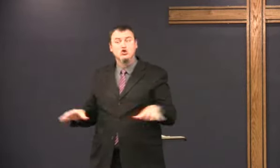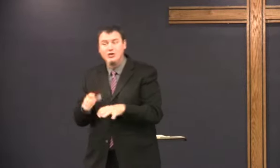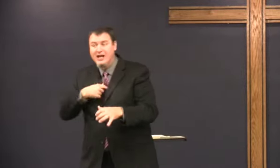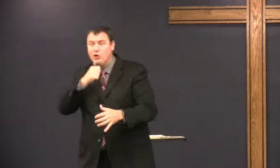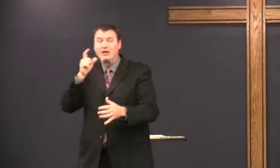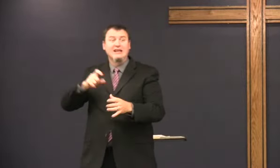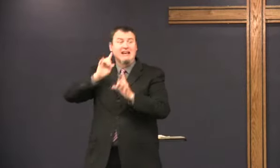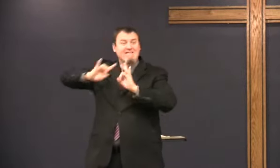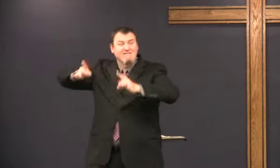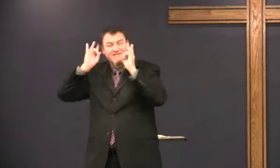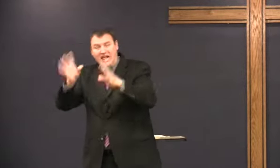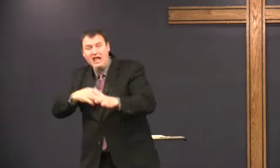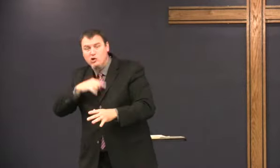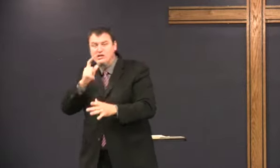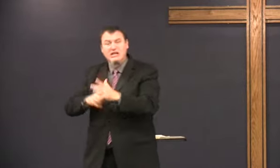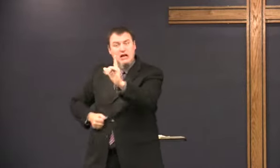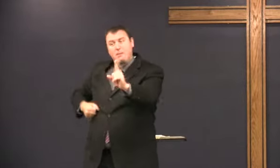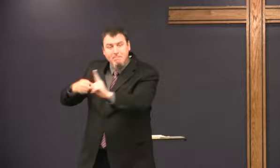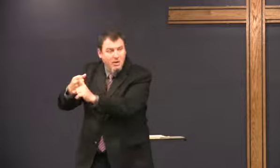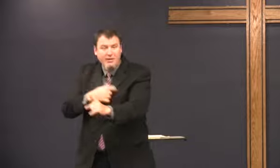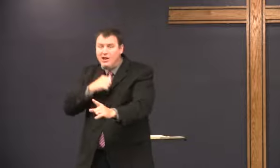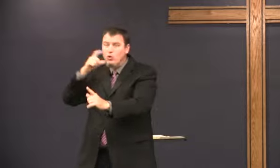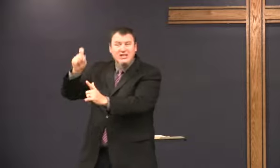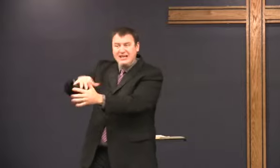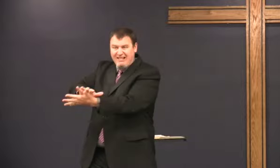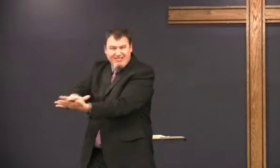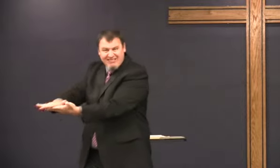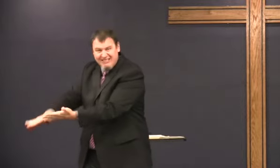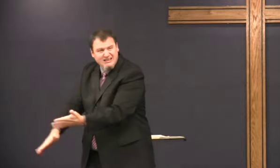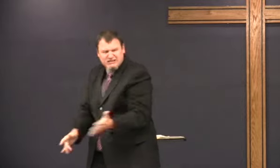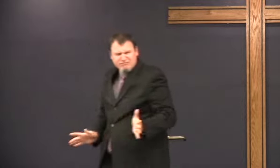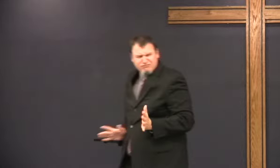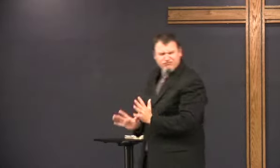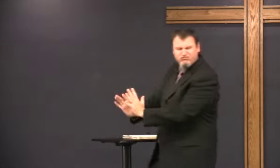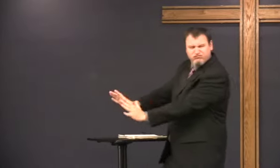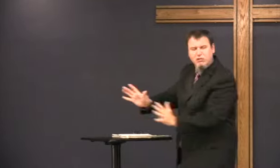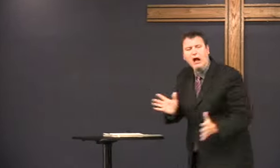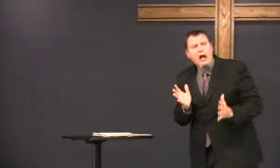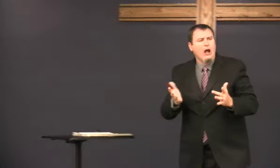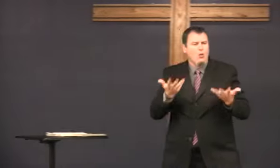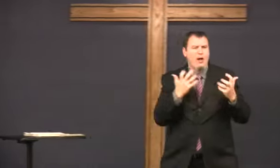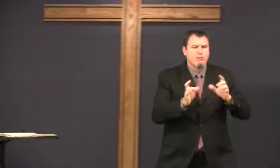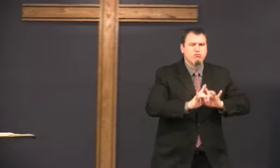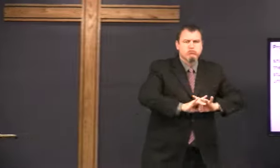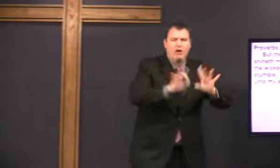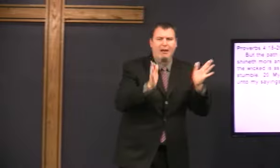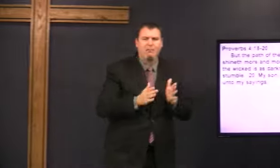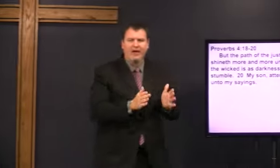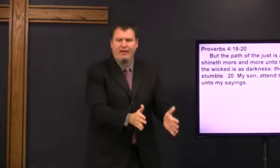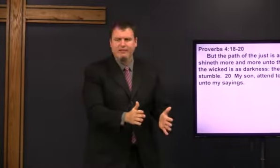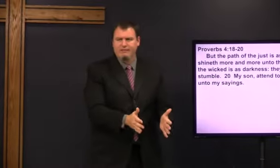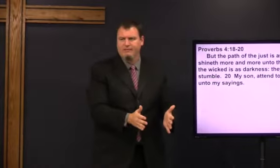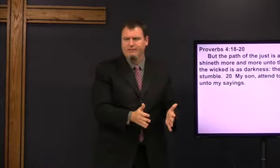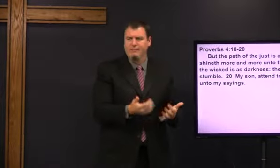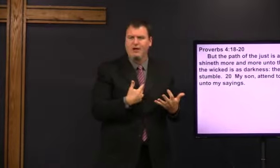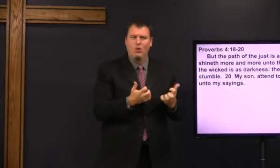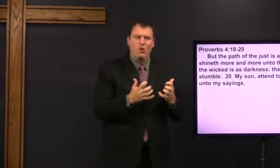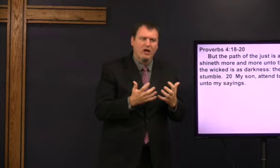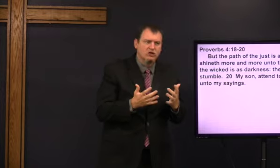darkness. I don't need sin. I don't need violence. I don't need all these things. I want to have follow the bright